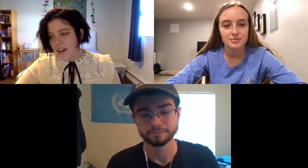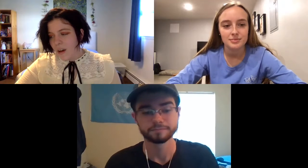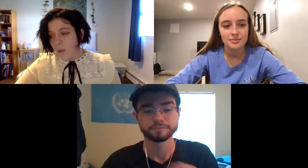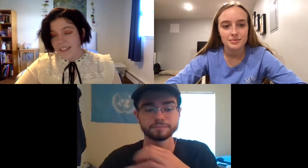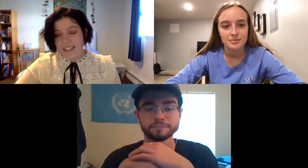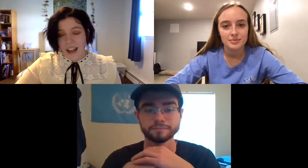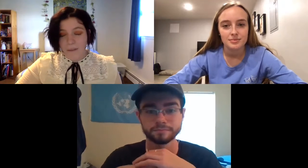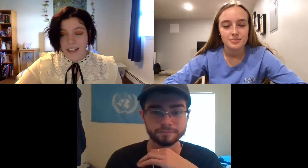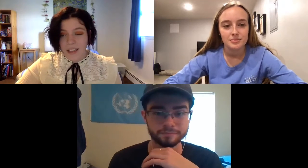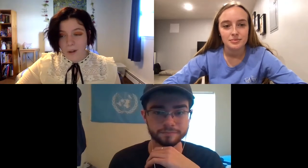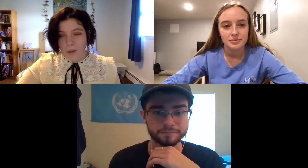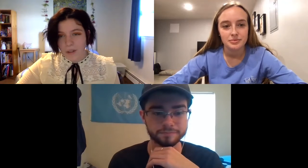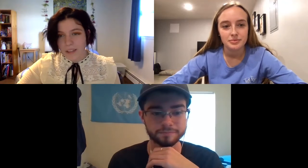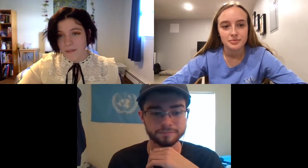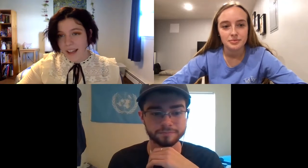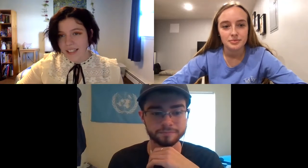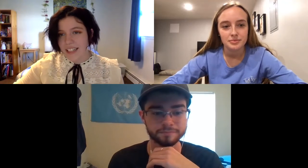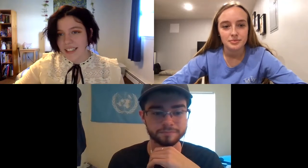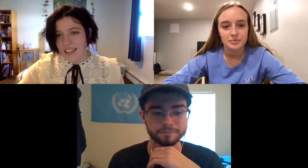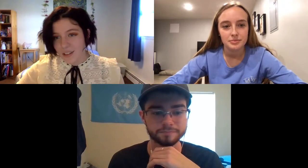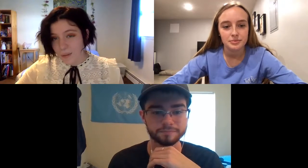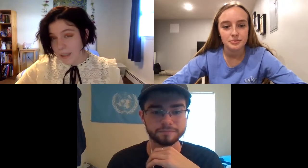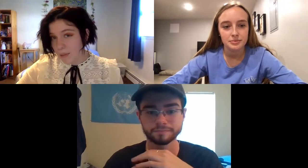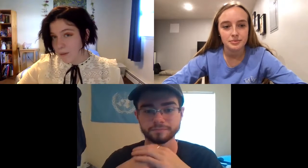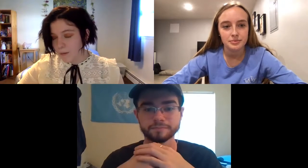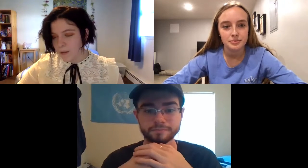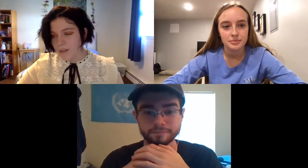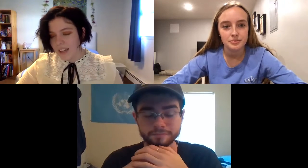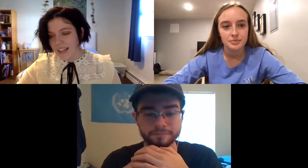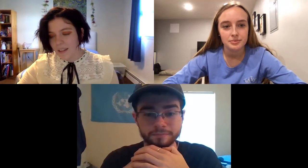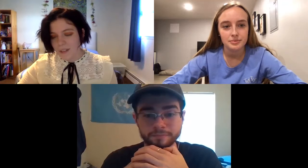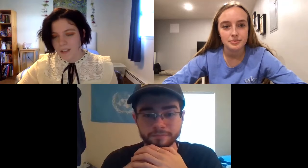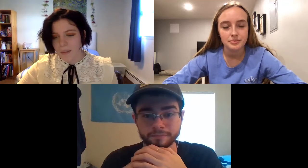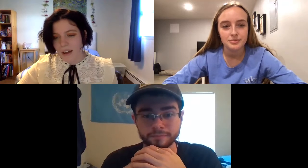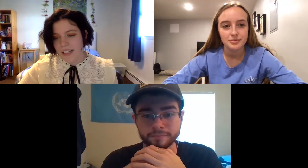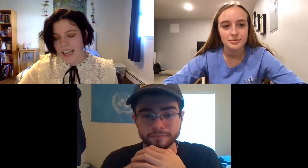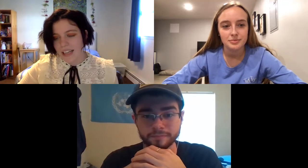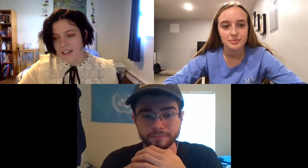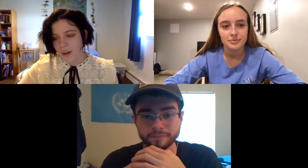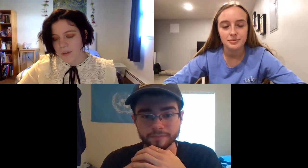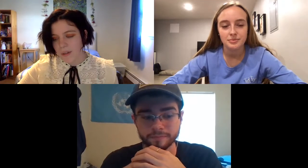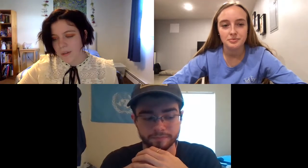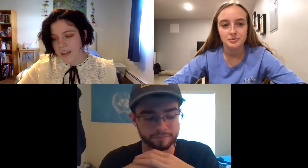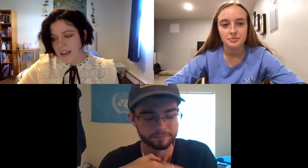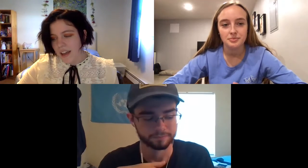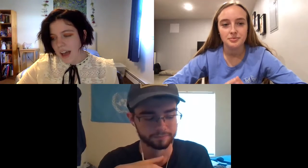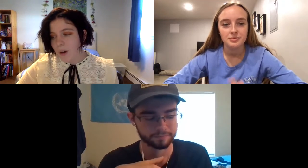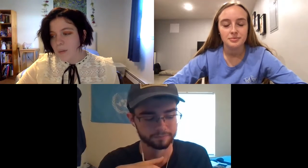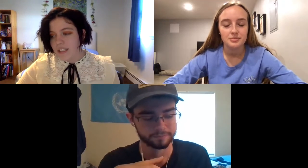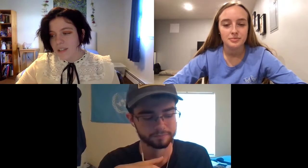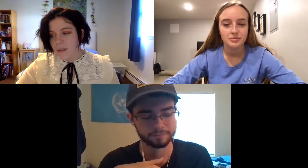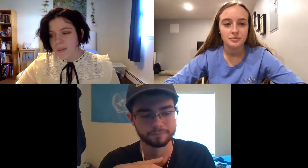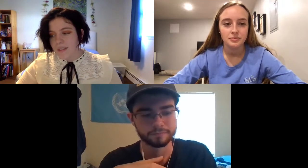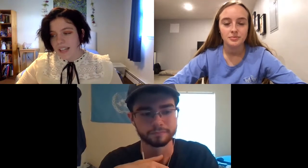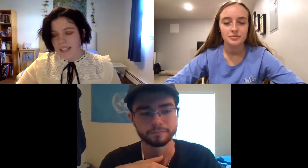one, I find Deaf culture really fascinating and just really beautiful and I love to learn about it. And also, I'm